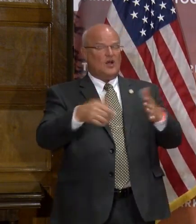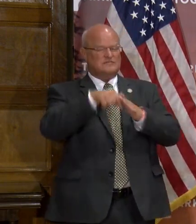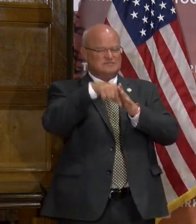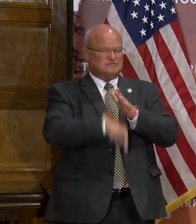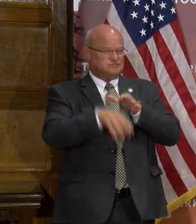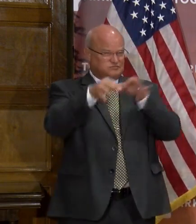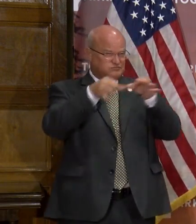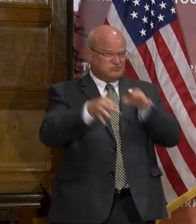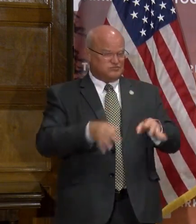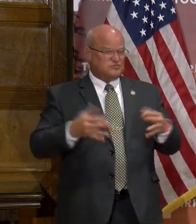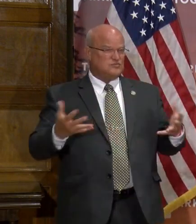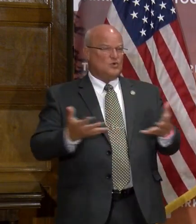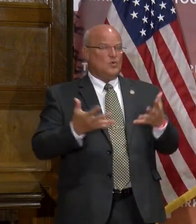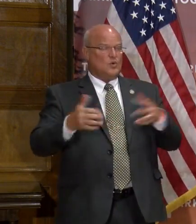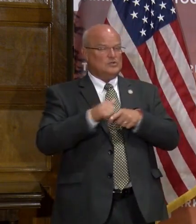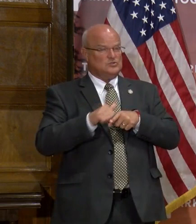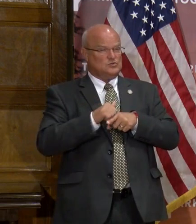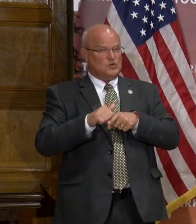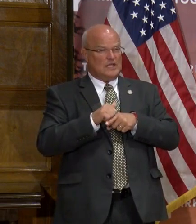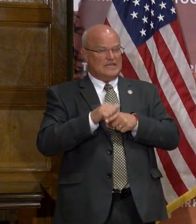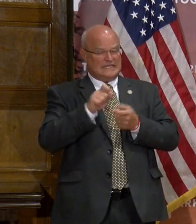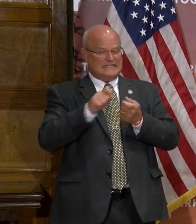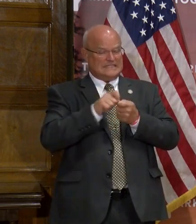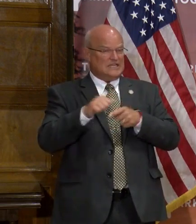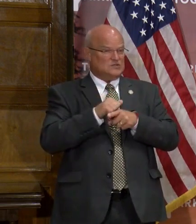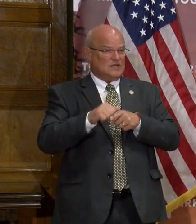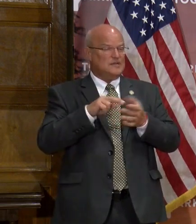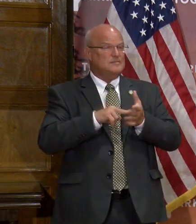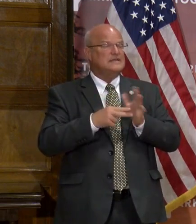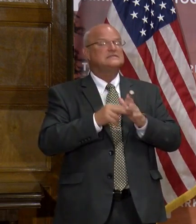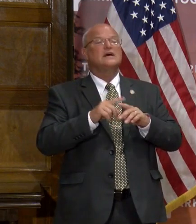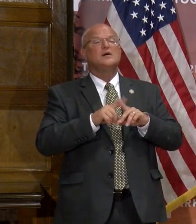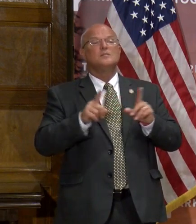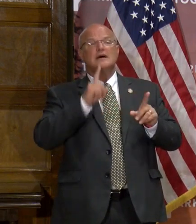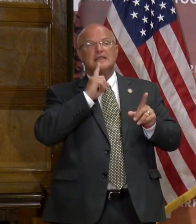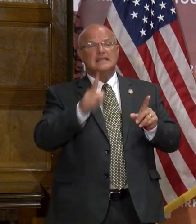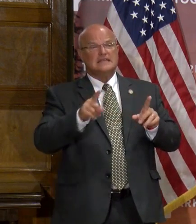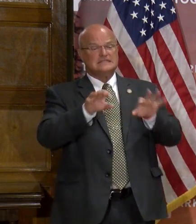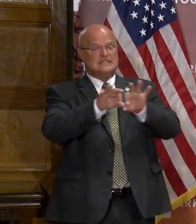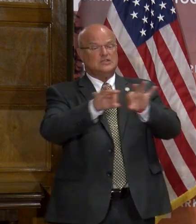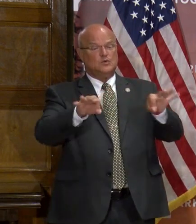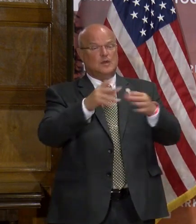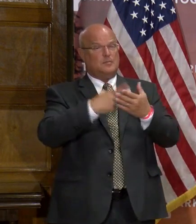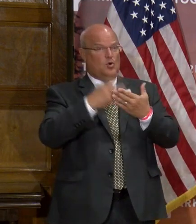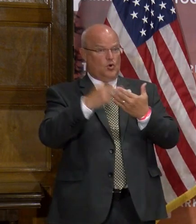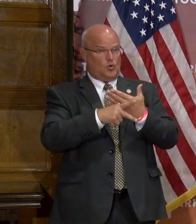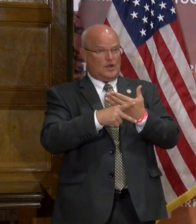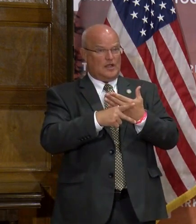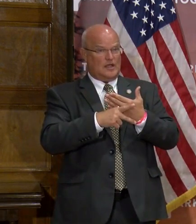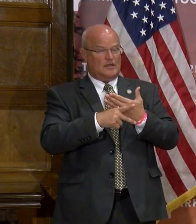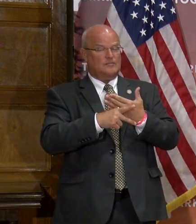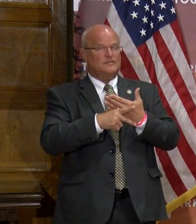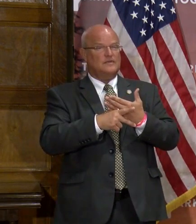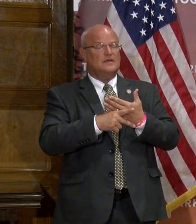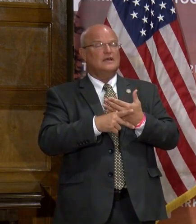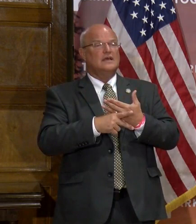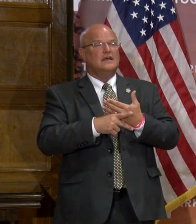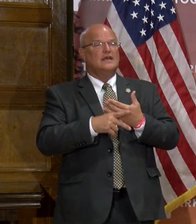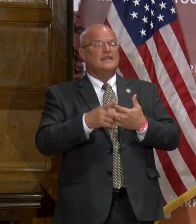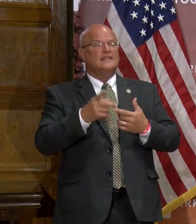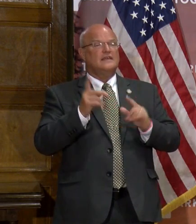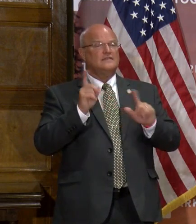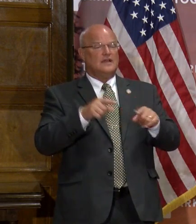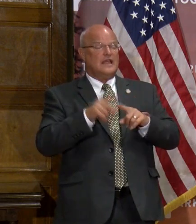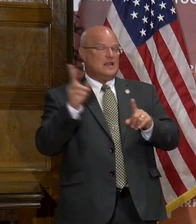details specifically as to what the exact training is, but it is a degreed program. They come out and